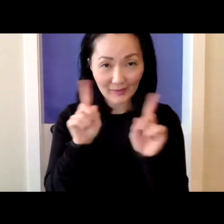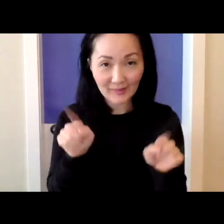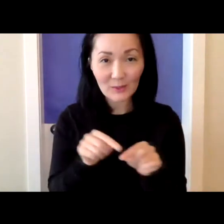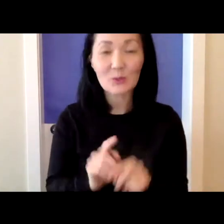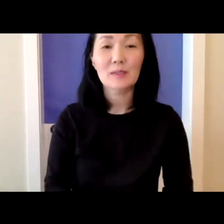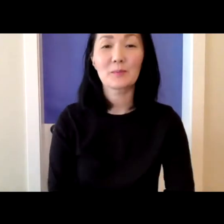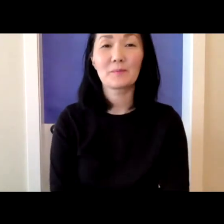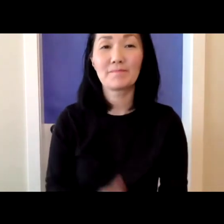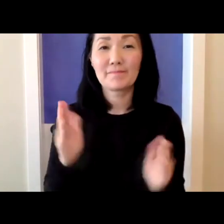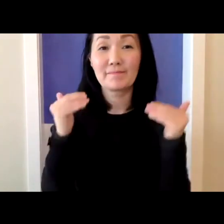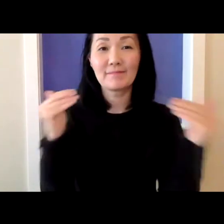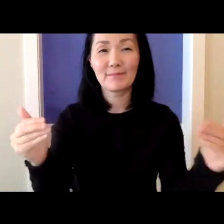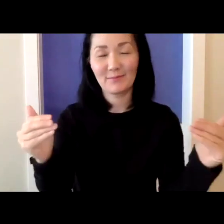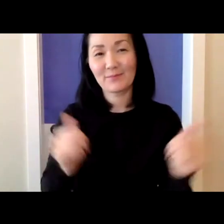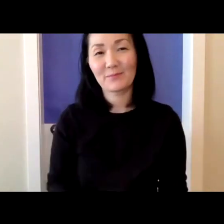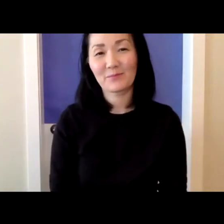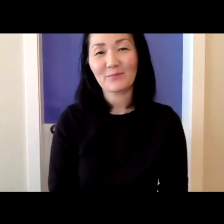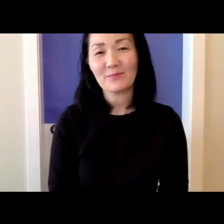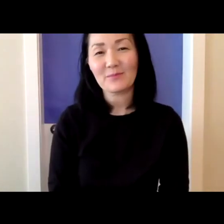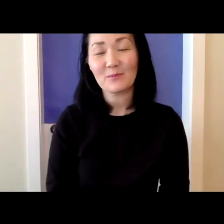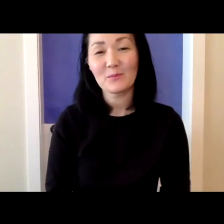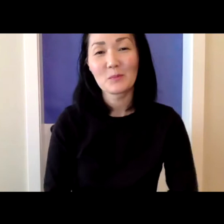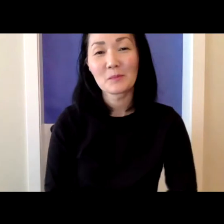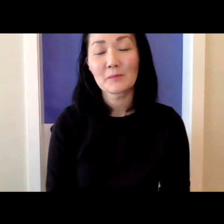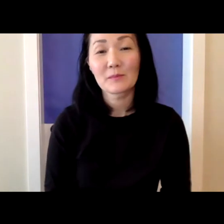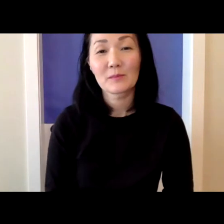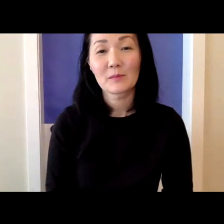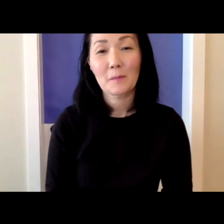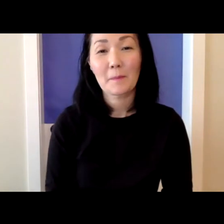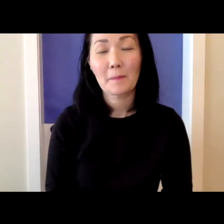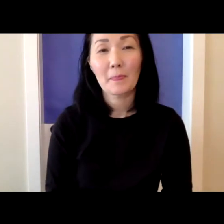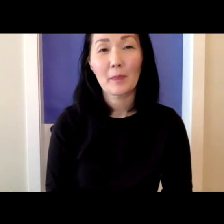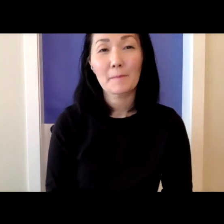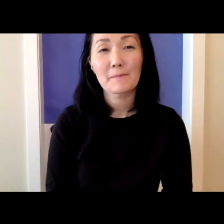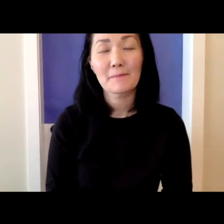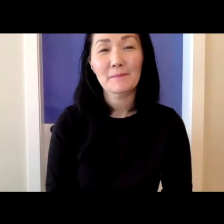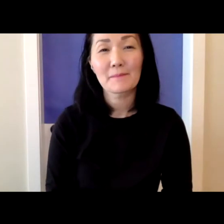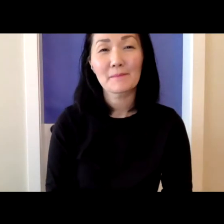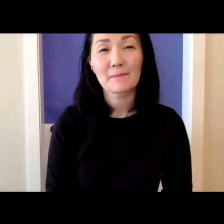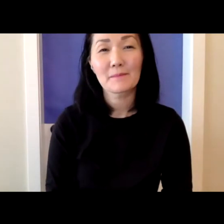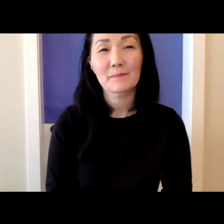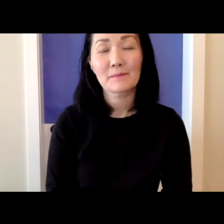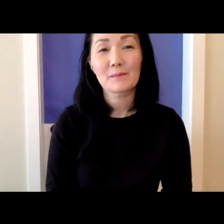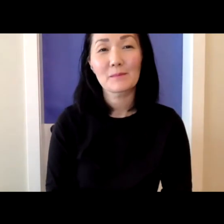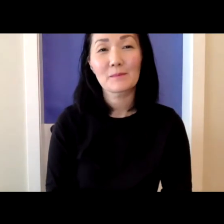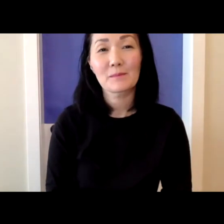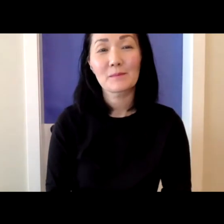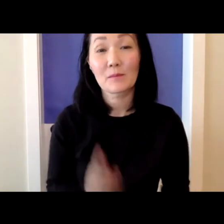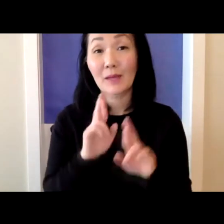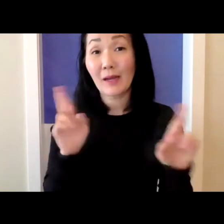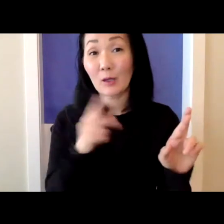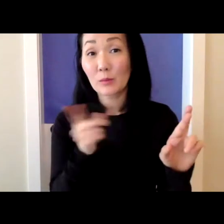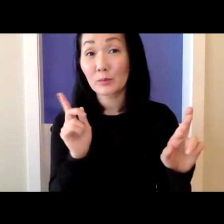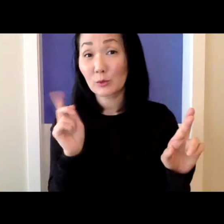here we go. And let me get this going. I hope everyone can see my screen